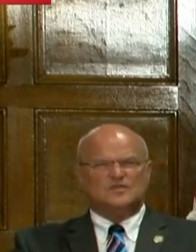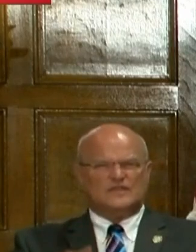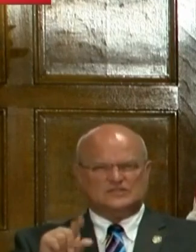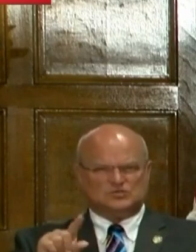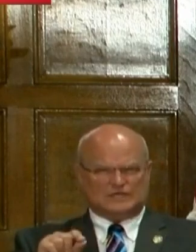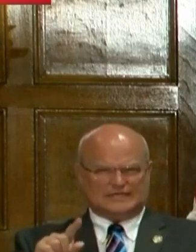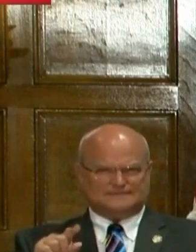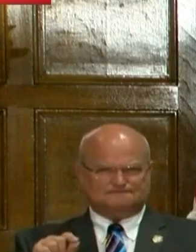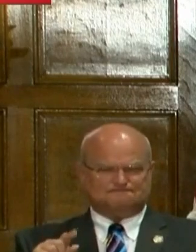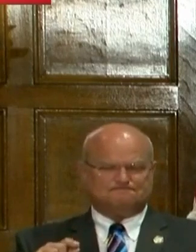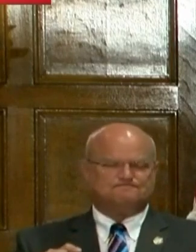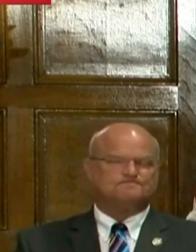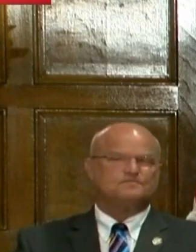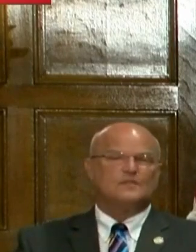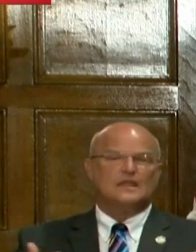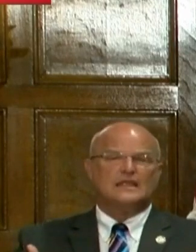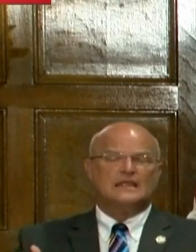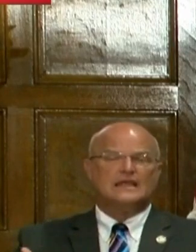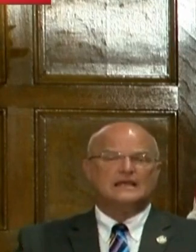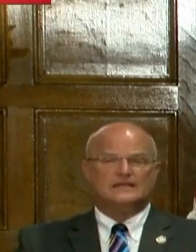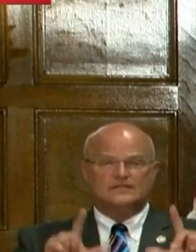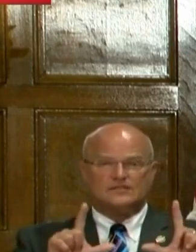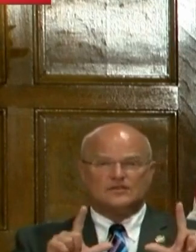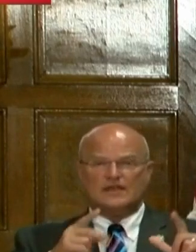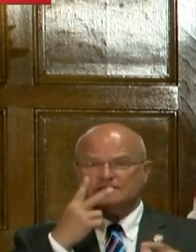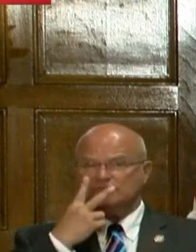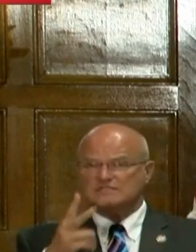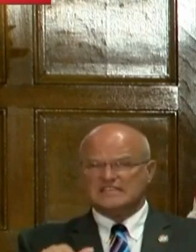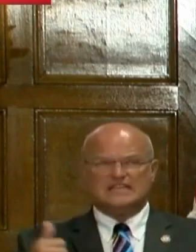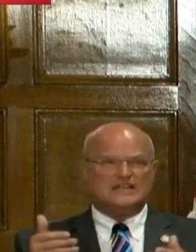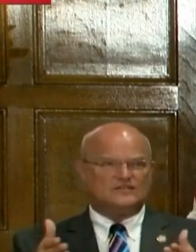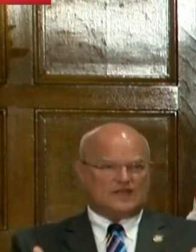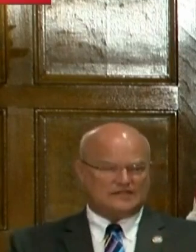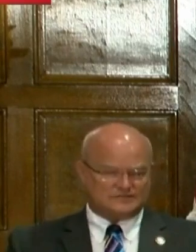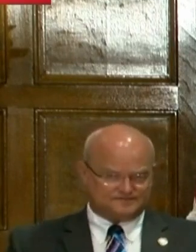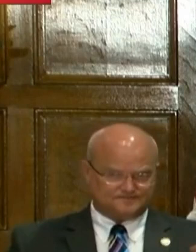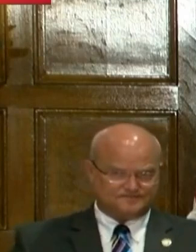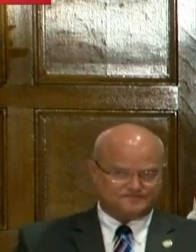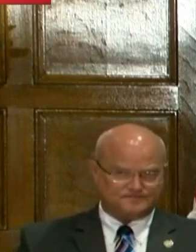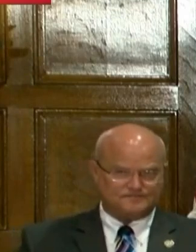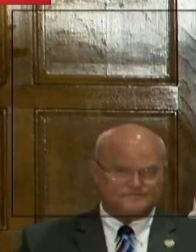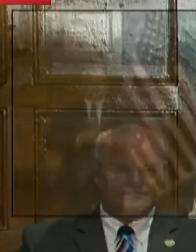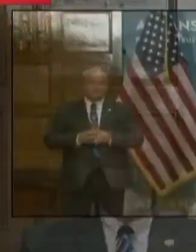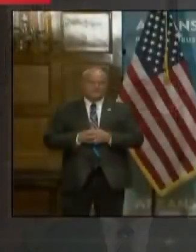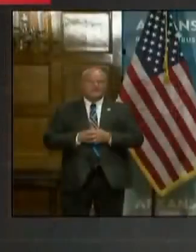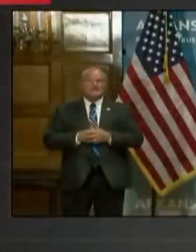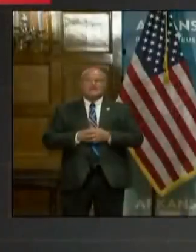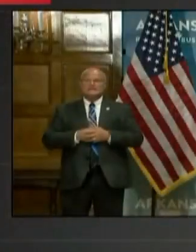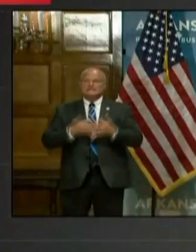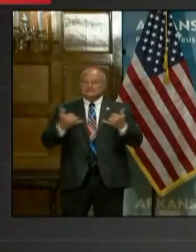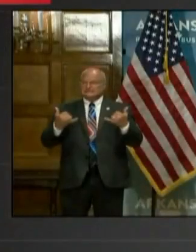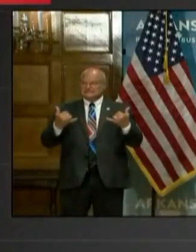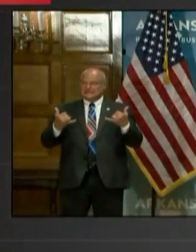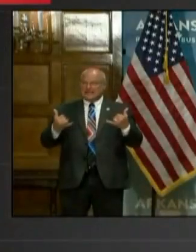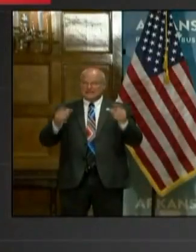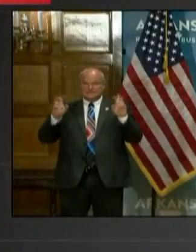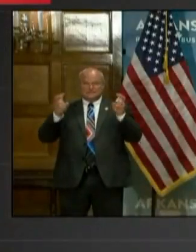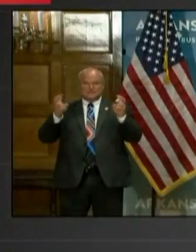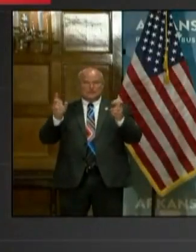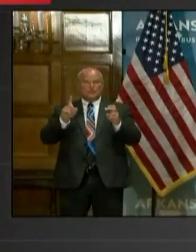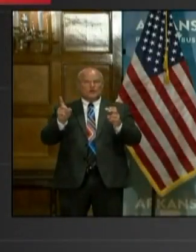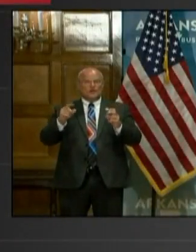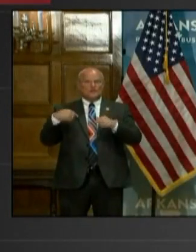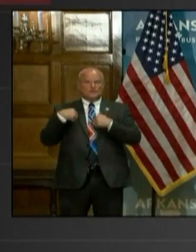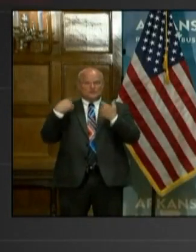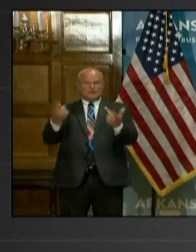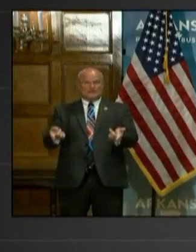20. If we go to the graphs, you'll see it in another fashion, and you can see where we are now in perspective to where